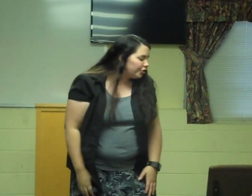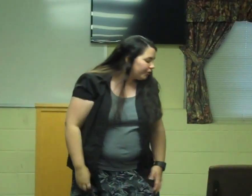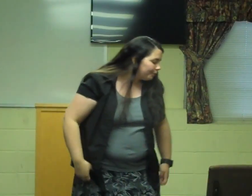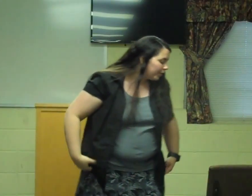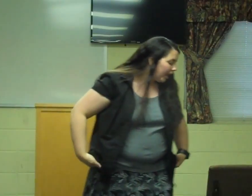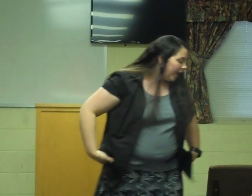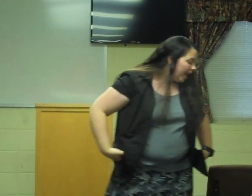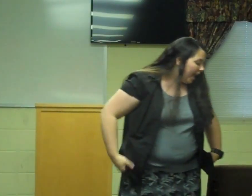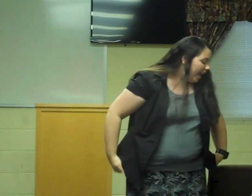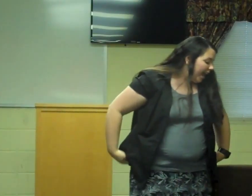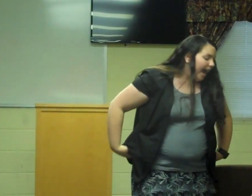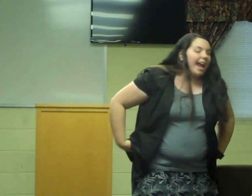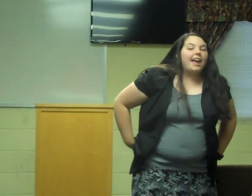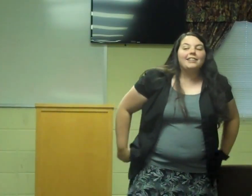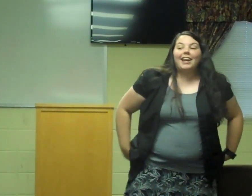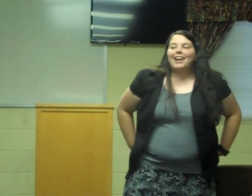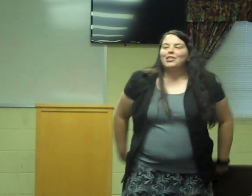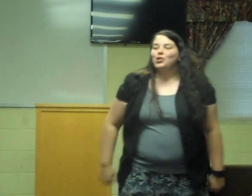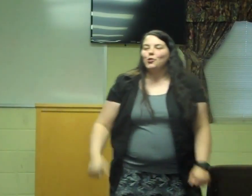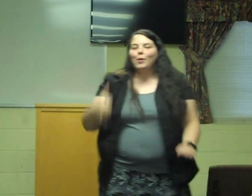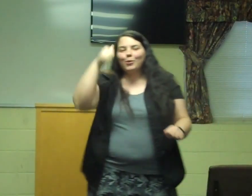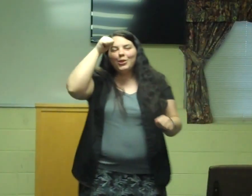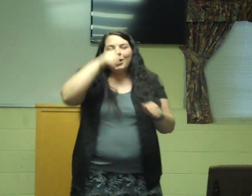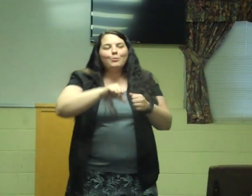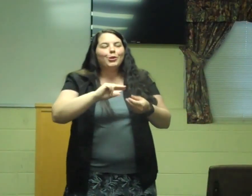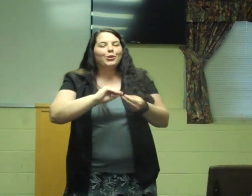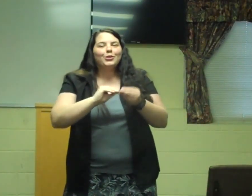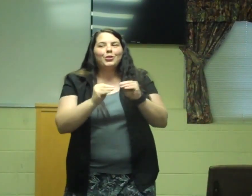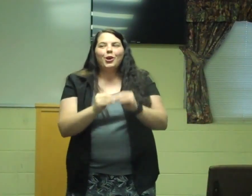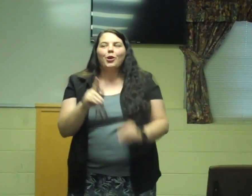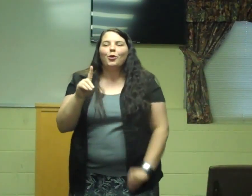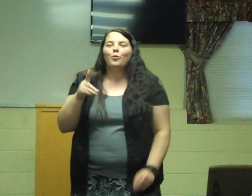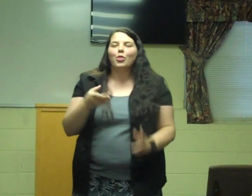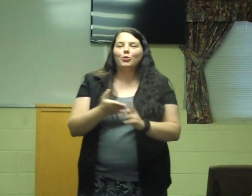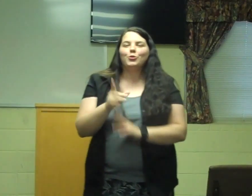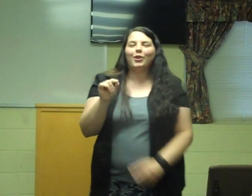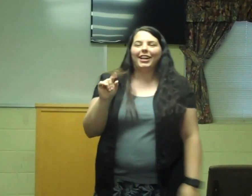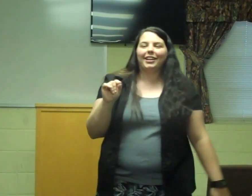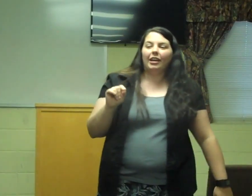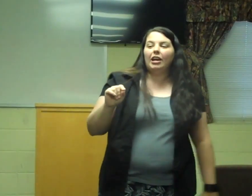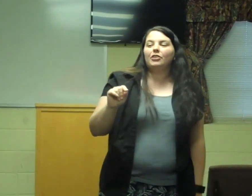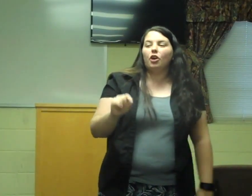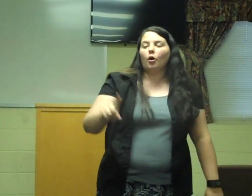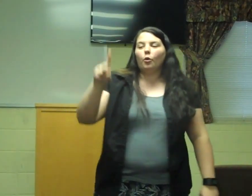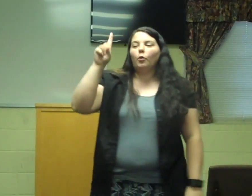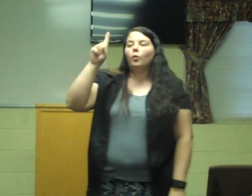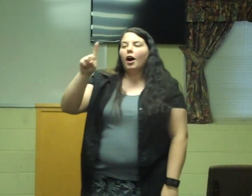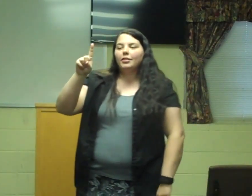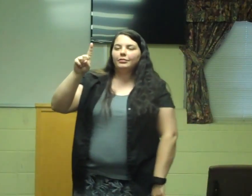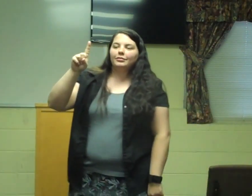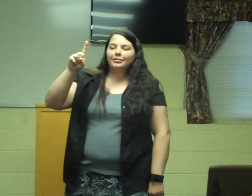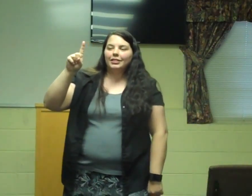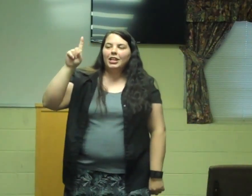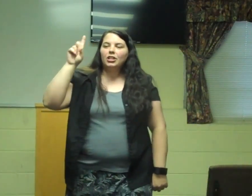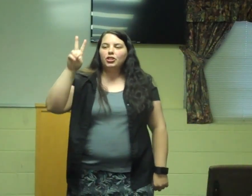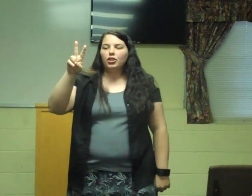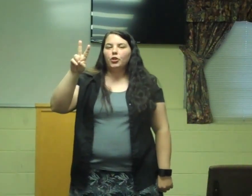language. And do you remember the numbers? 1 through 20. So 1,